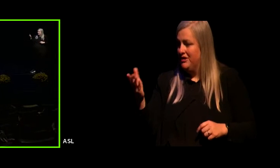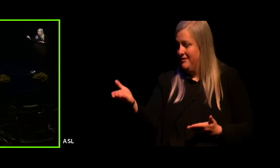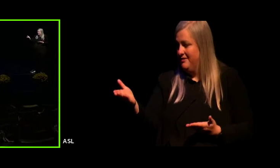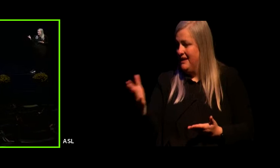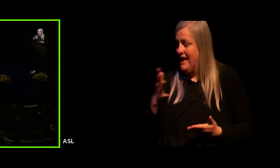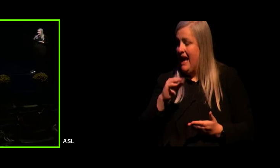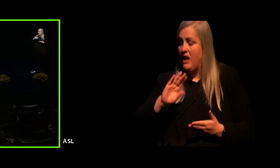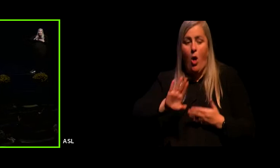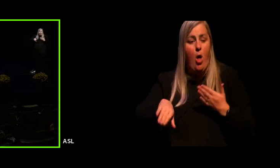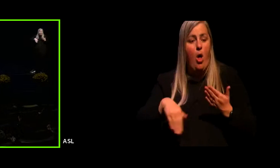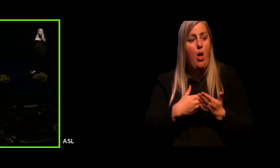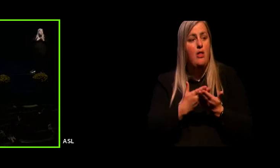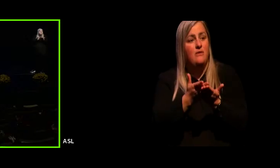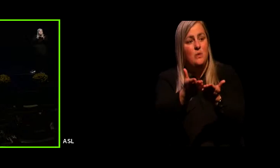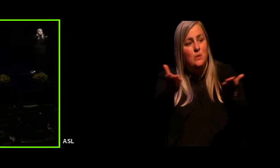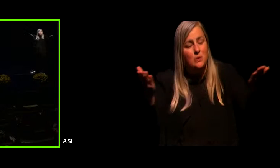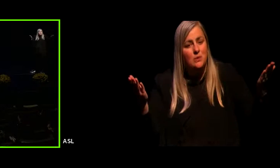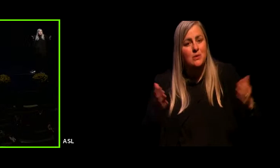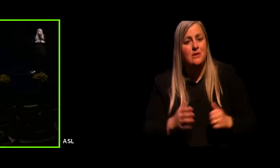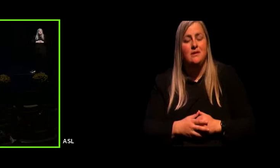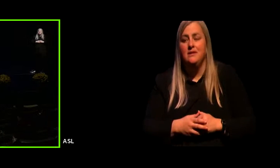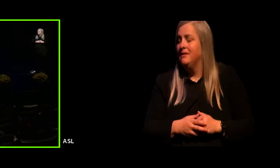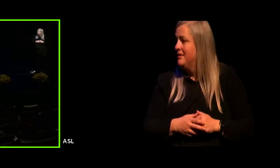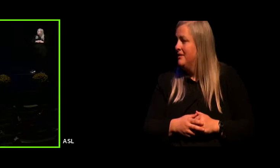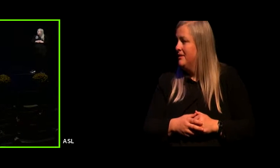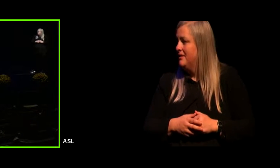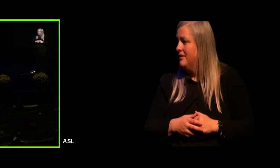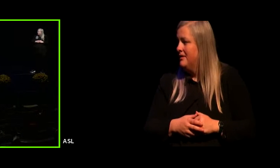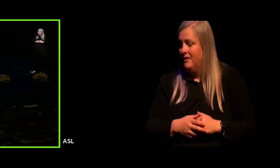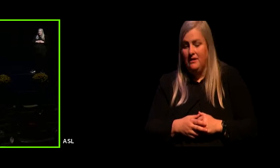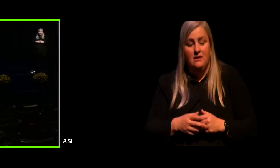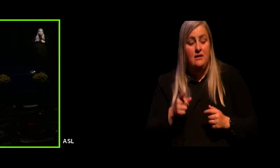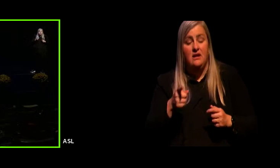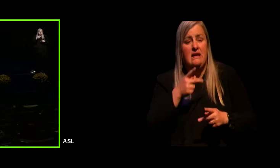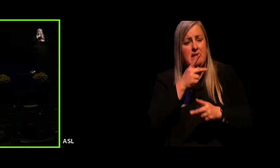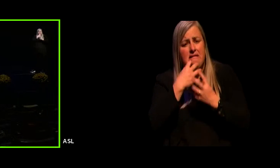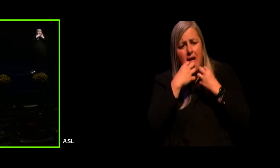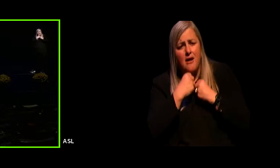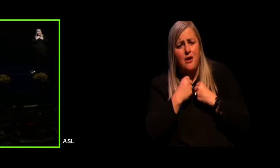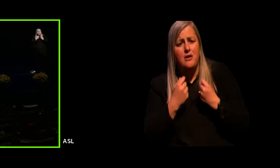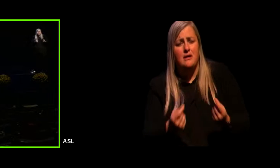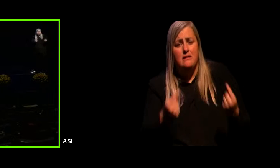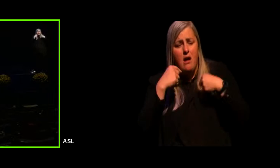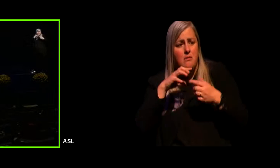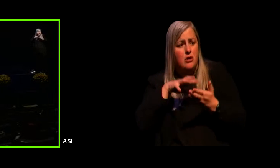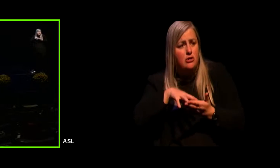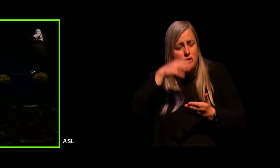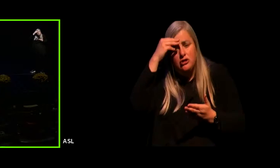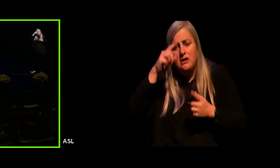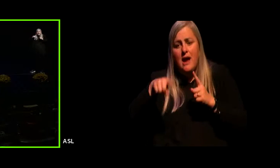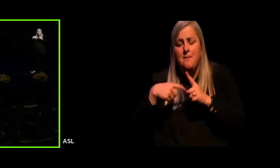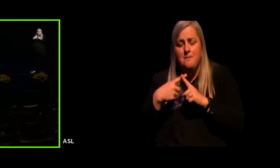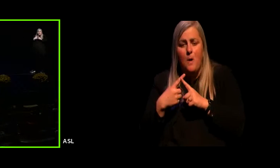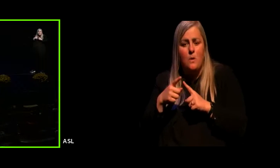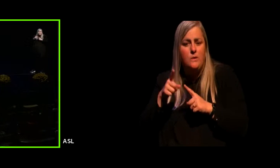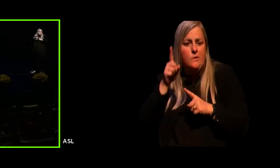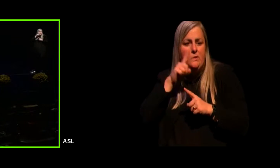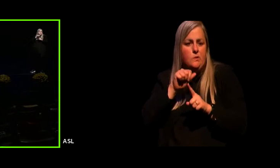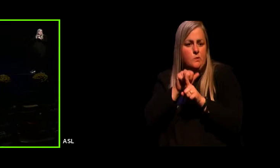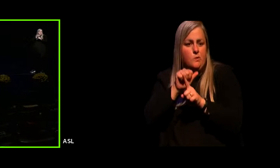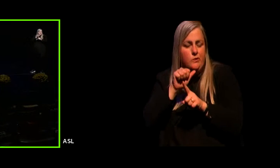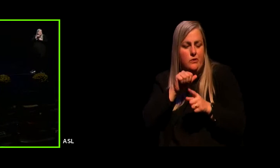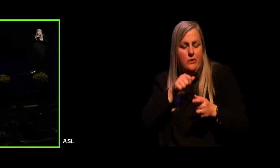and all of y'all who took the time to care and come and learn something, learn about a little pseudo-archaeology, learn about